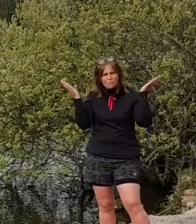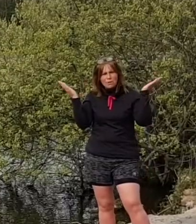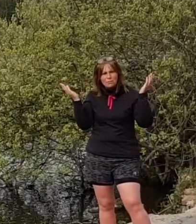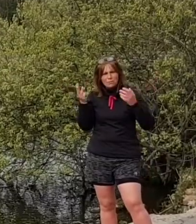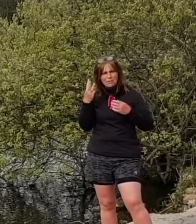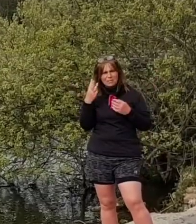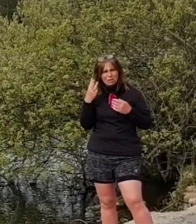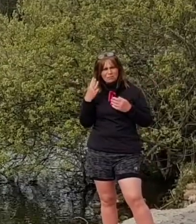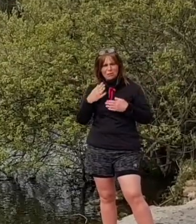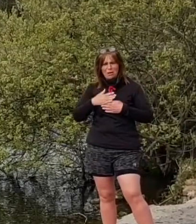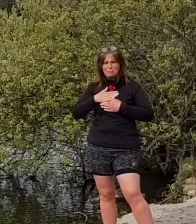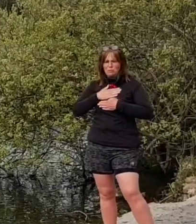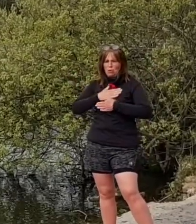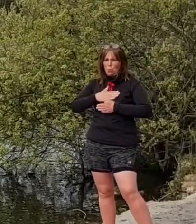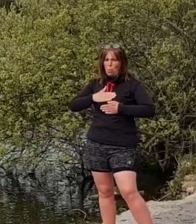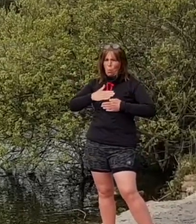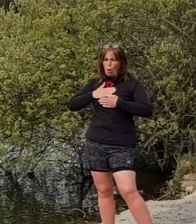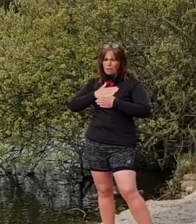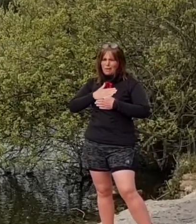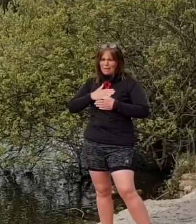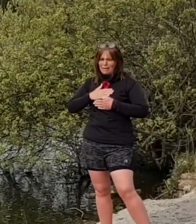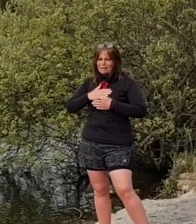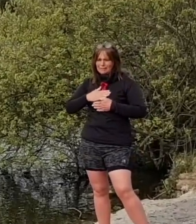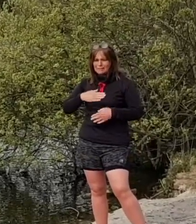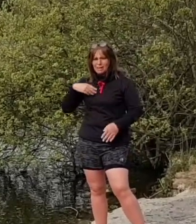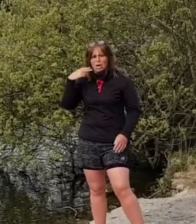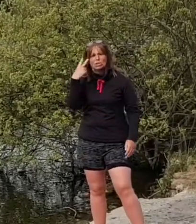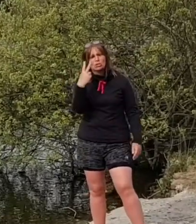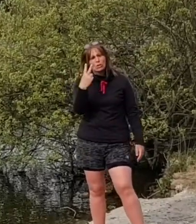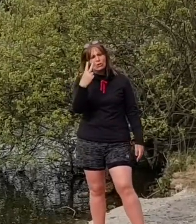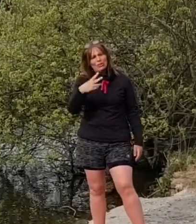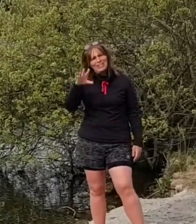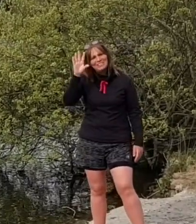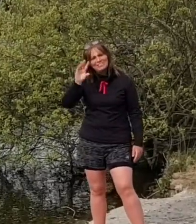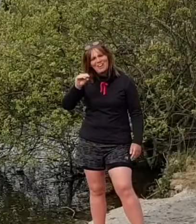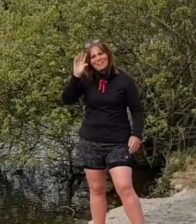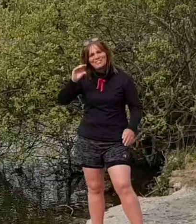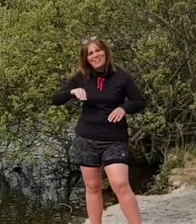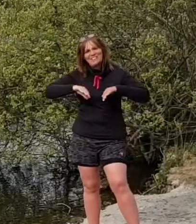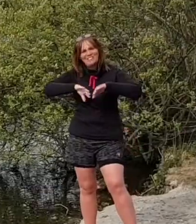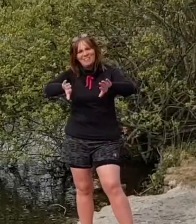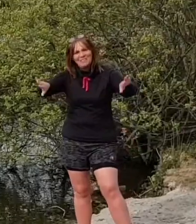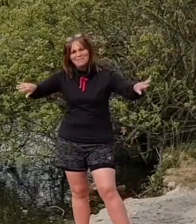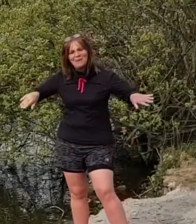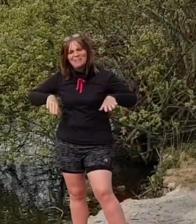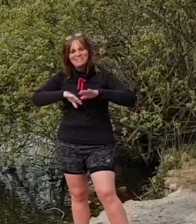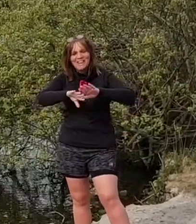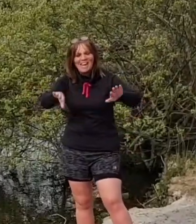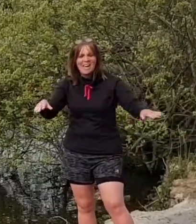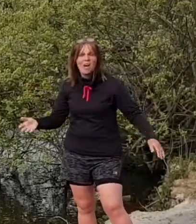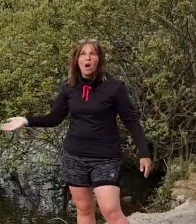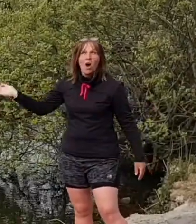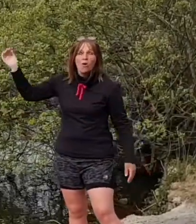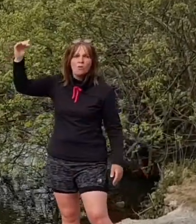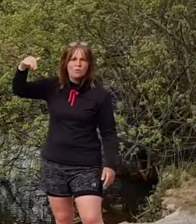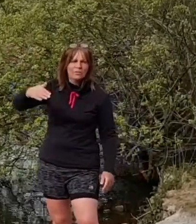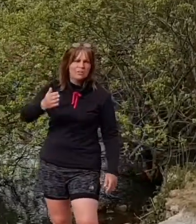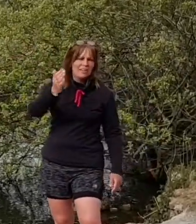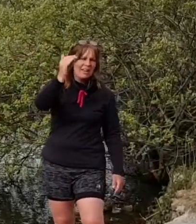other 3 ducks gone? I'm so worried. 2 little ducks went swimming one day, over the